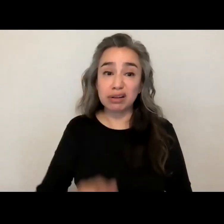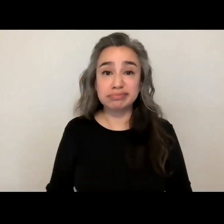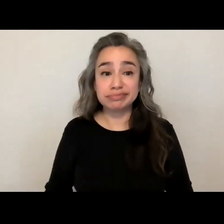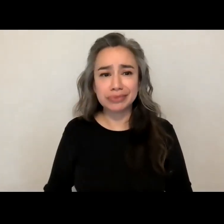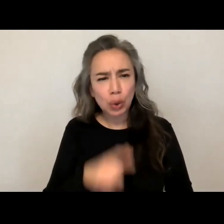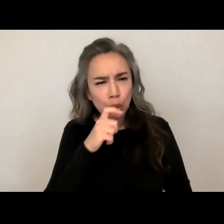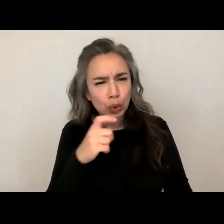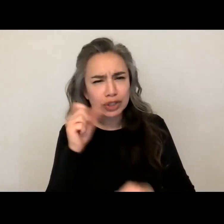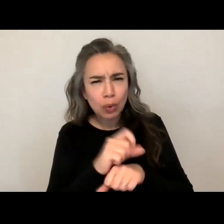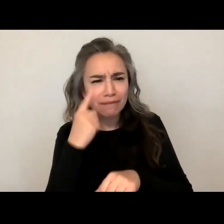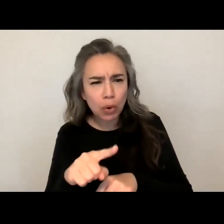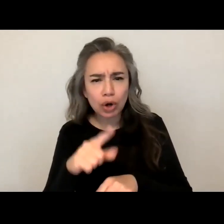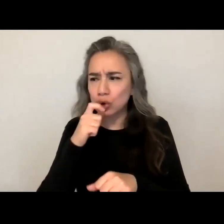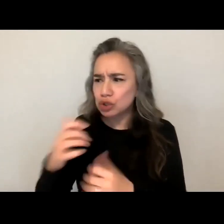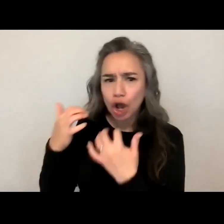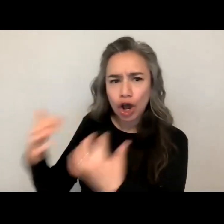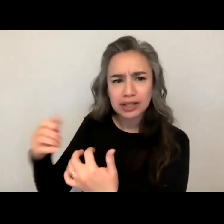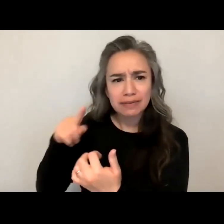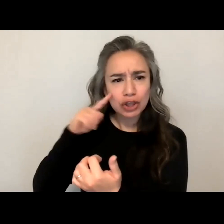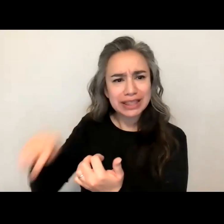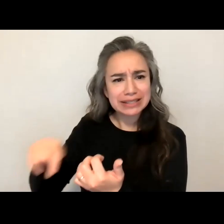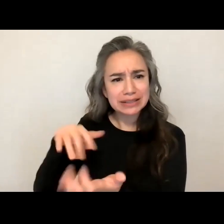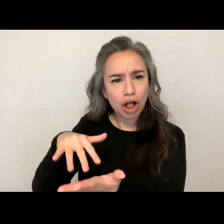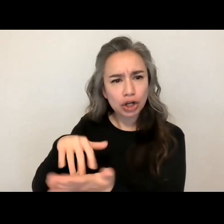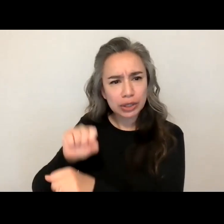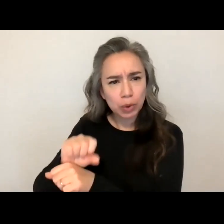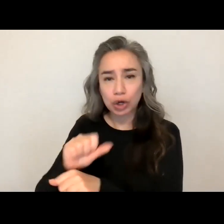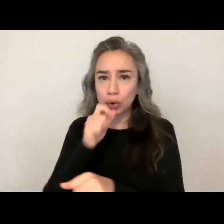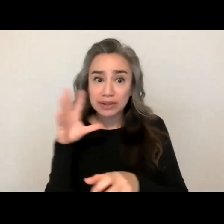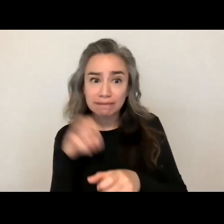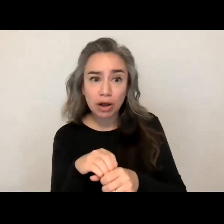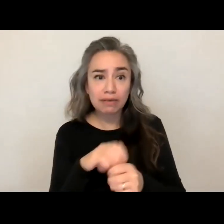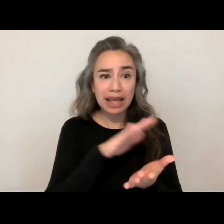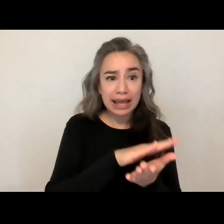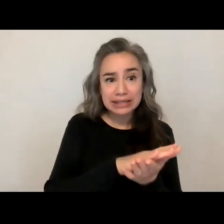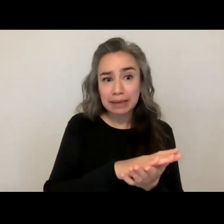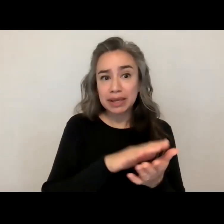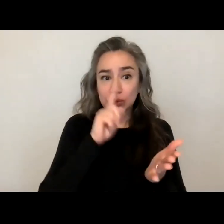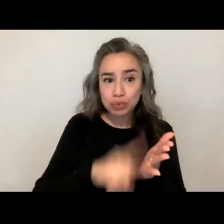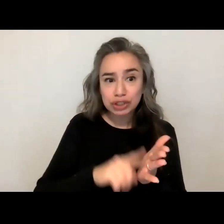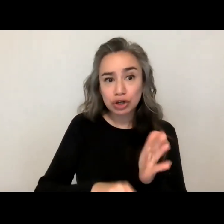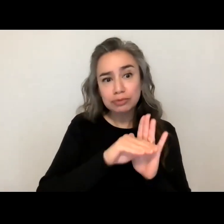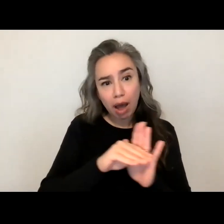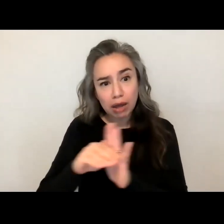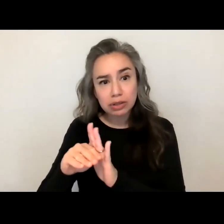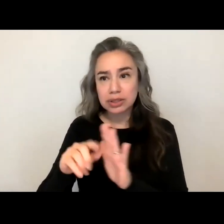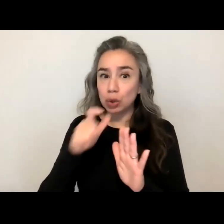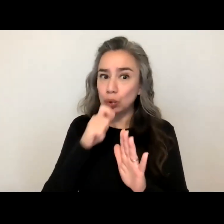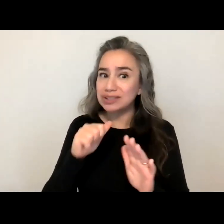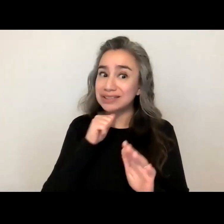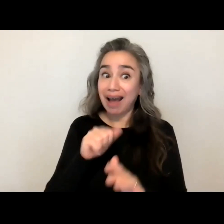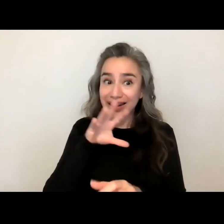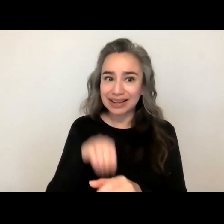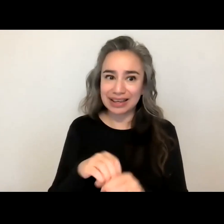scholarly work, who's engaging in terms of academics and basic research models, and who are not. And I think for